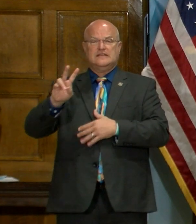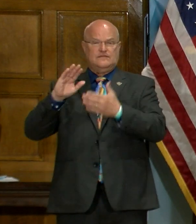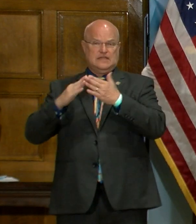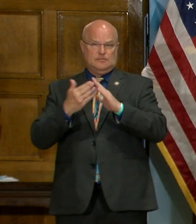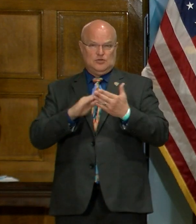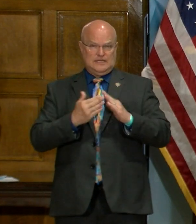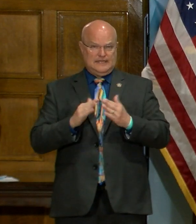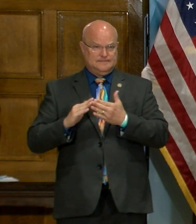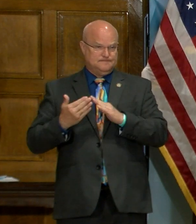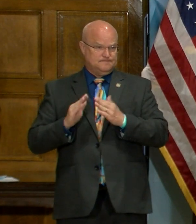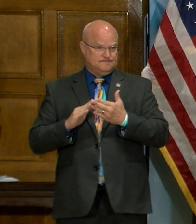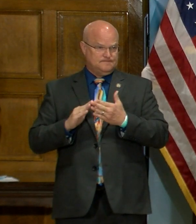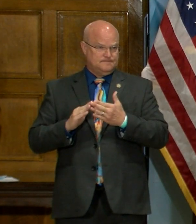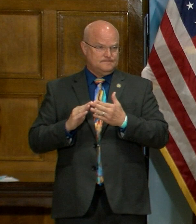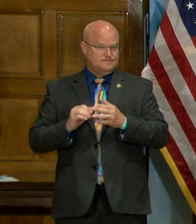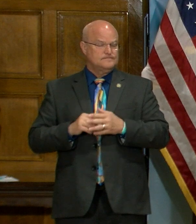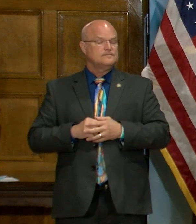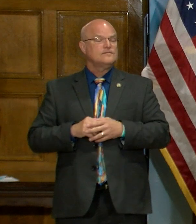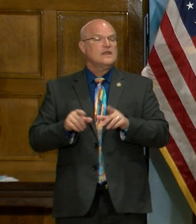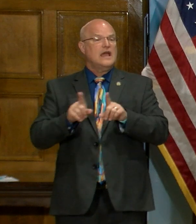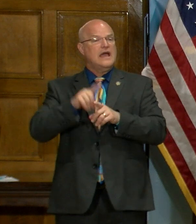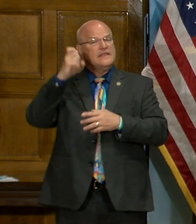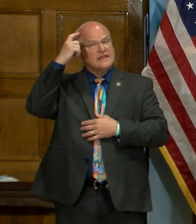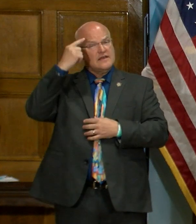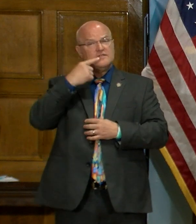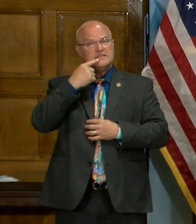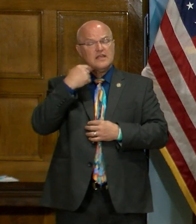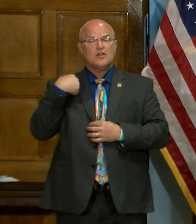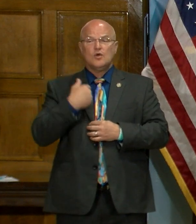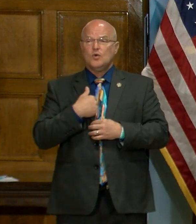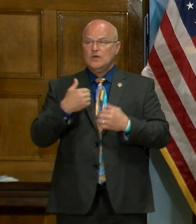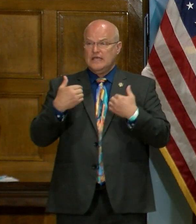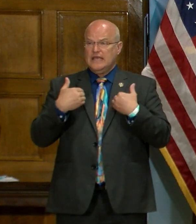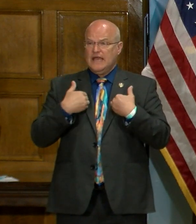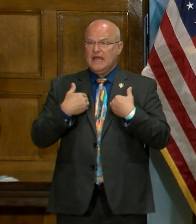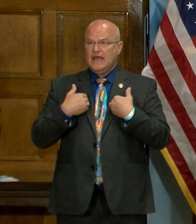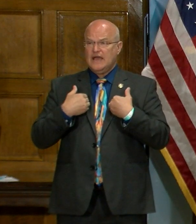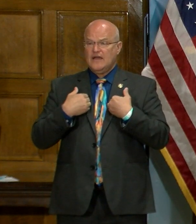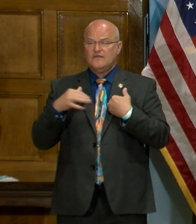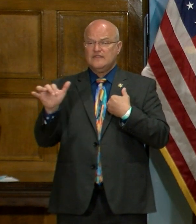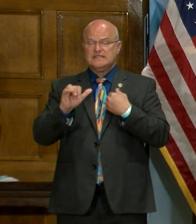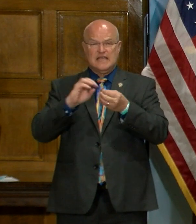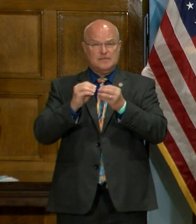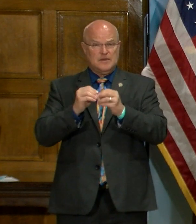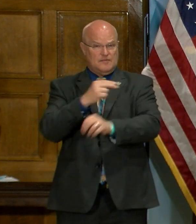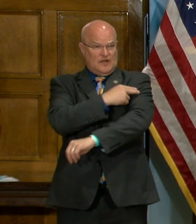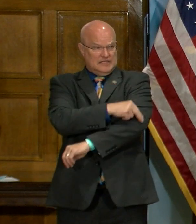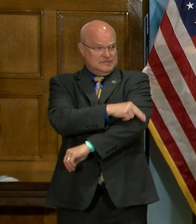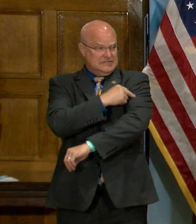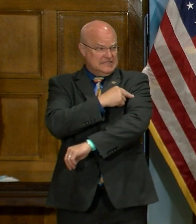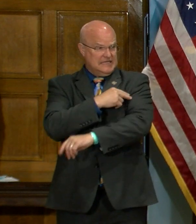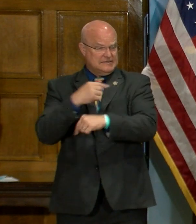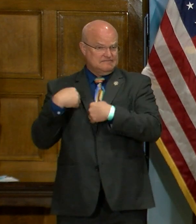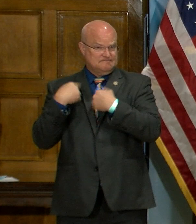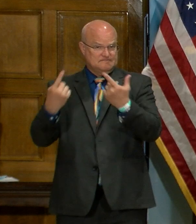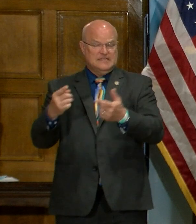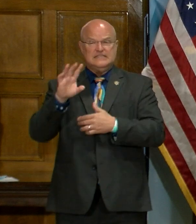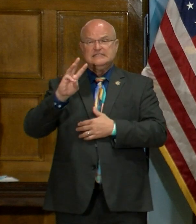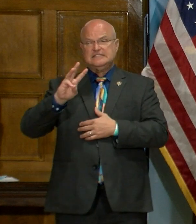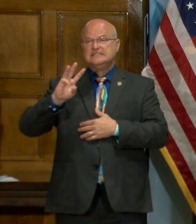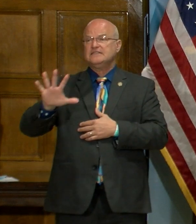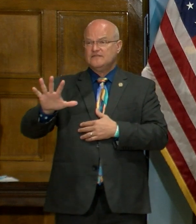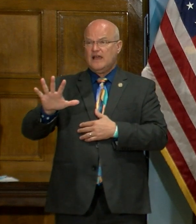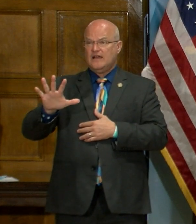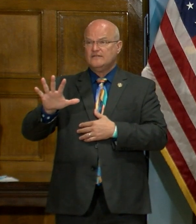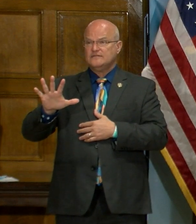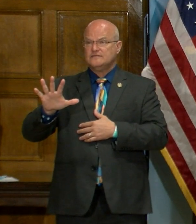the community. As the Governor's mentioned, we've had the same number of hospitalizations, 65 as